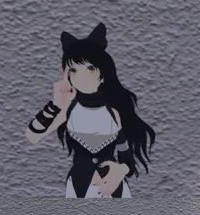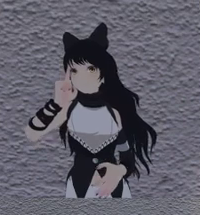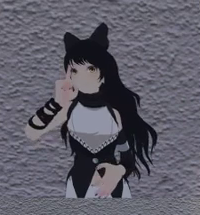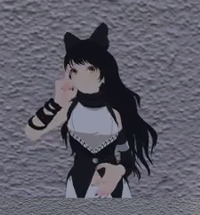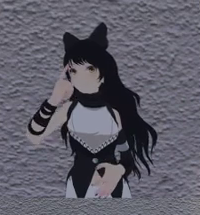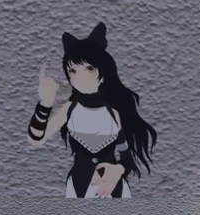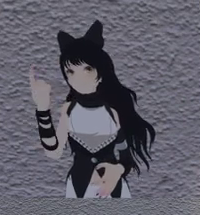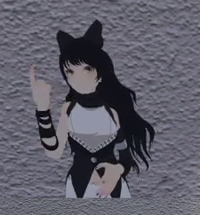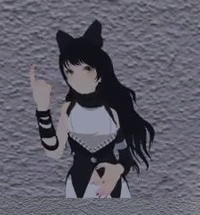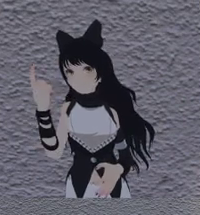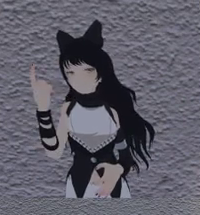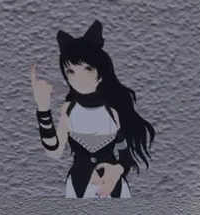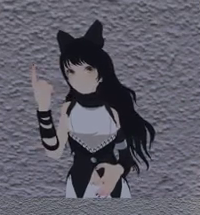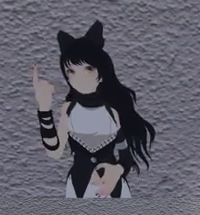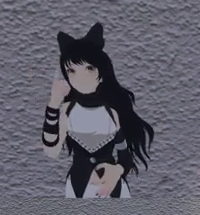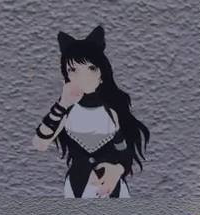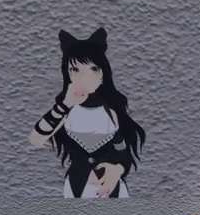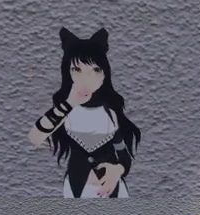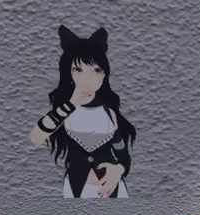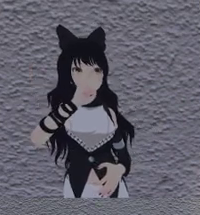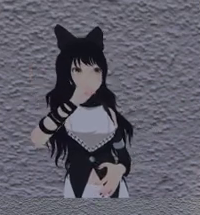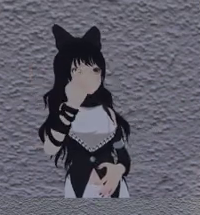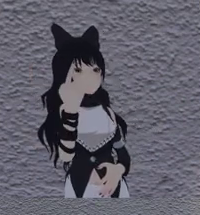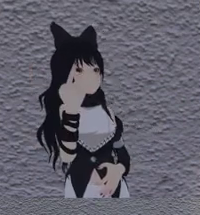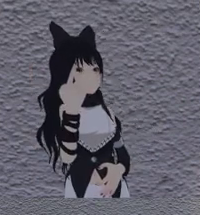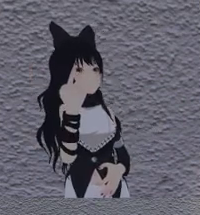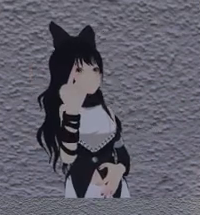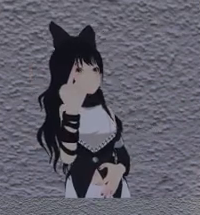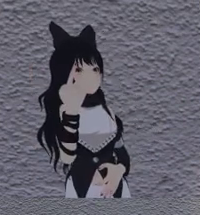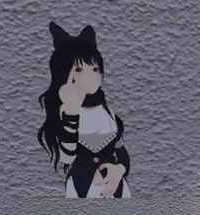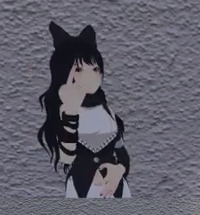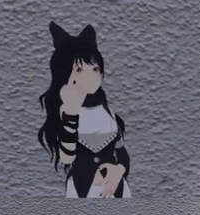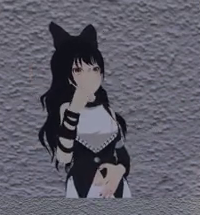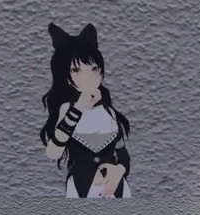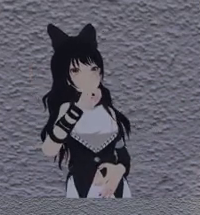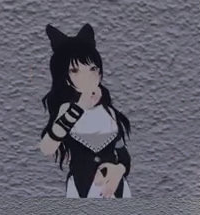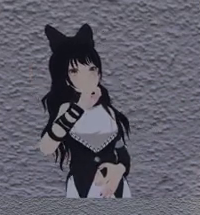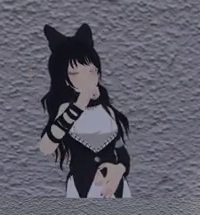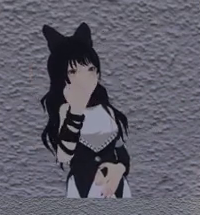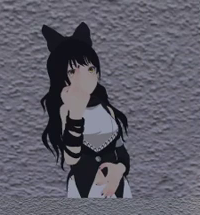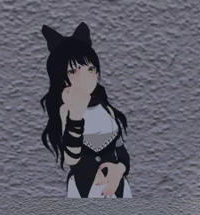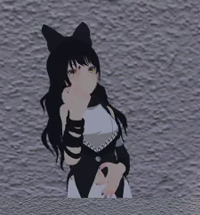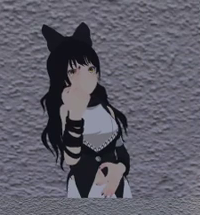Now, what's this sign? Bored. Bored.